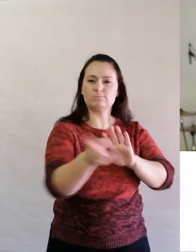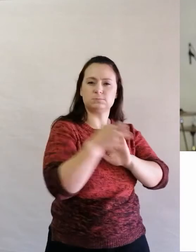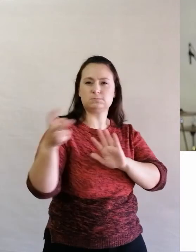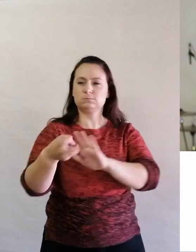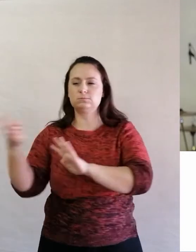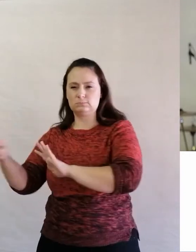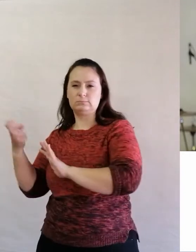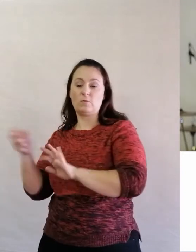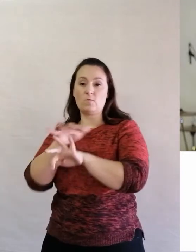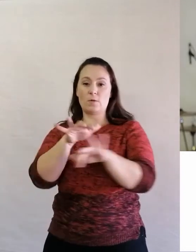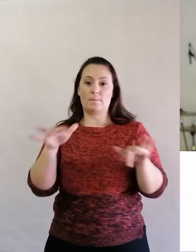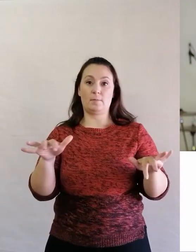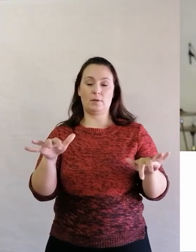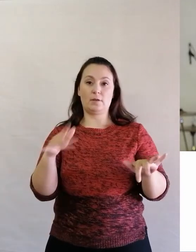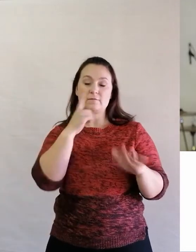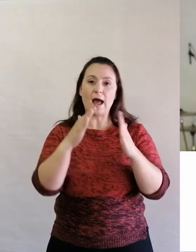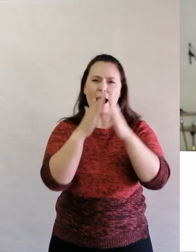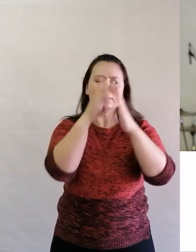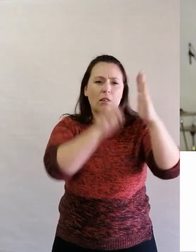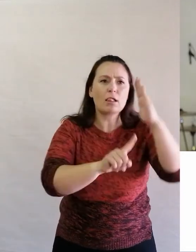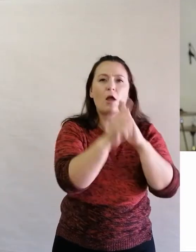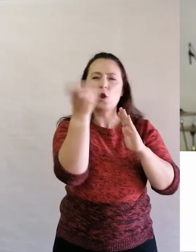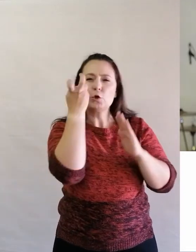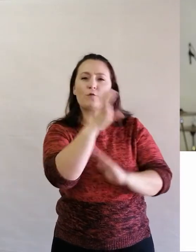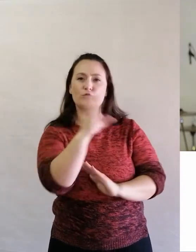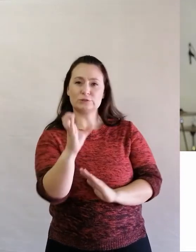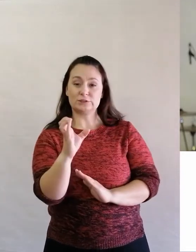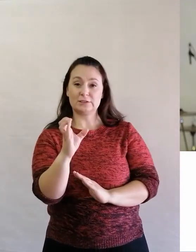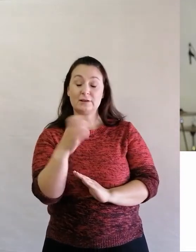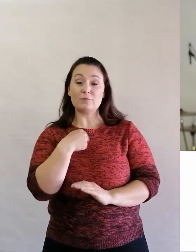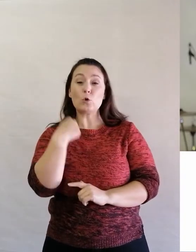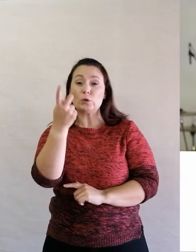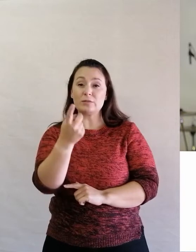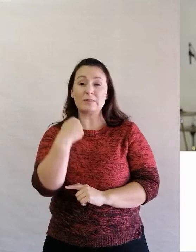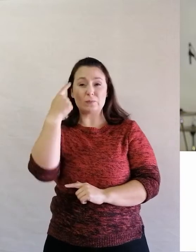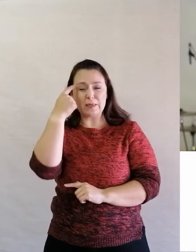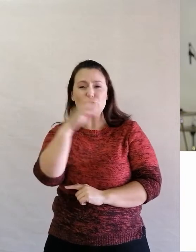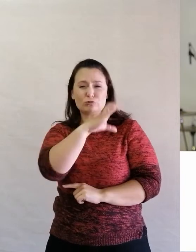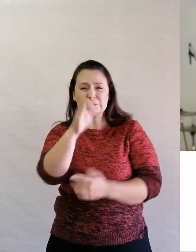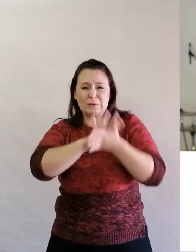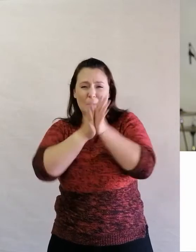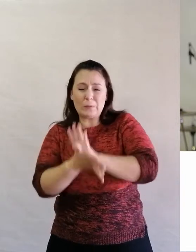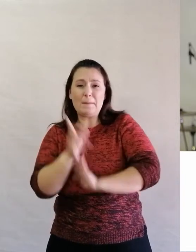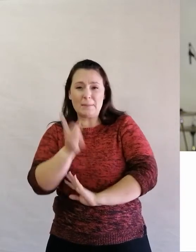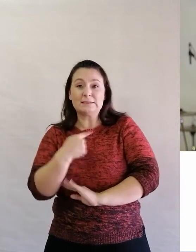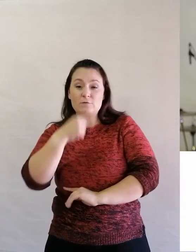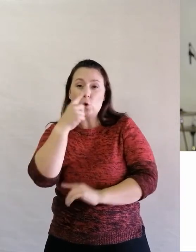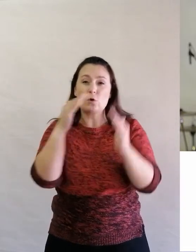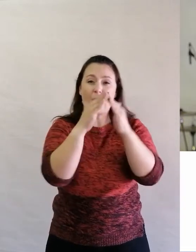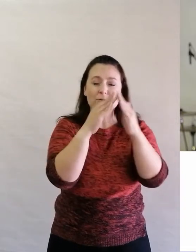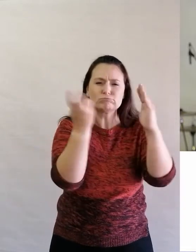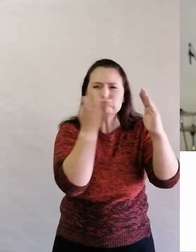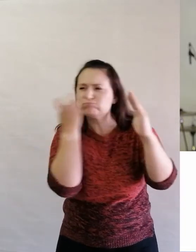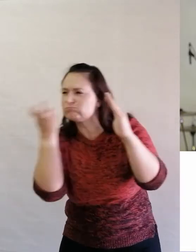to house looking for Christians. You've got to know how serious you are about kind of seeing Christianity wiped out if you go from house